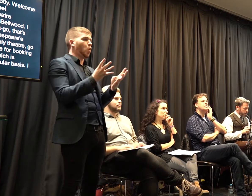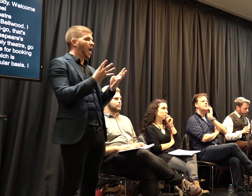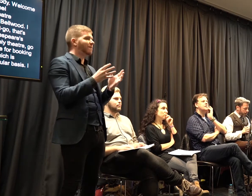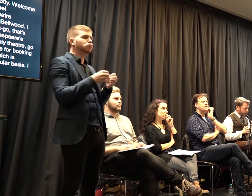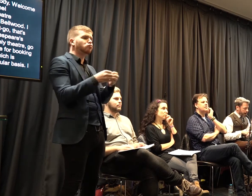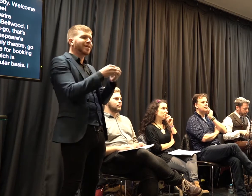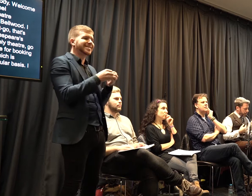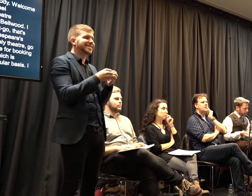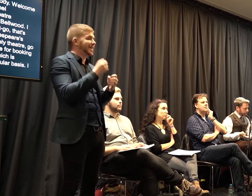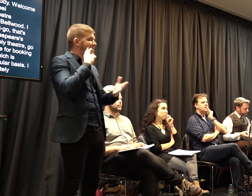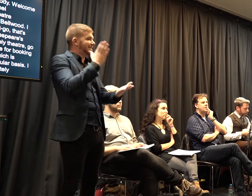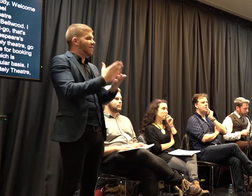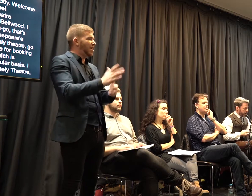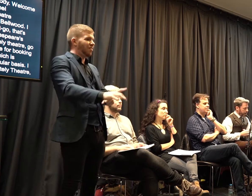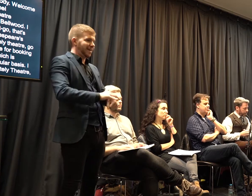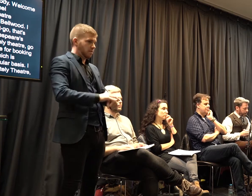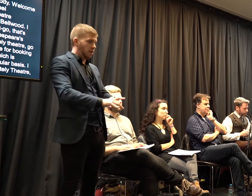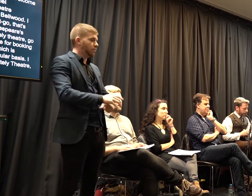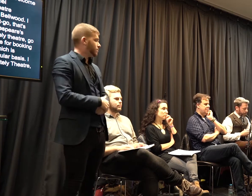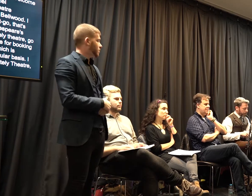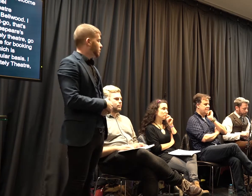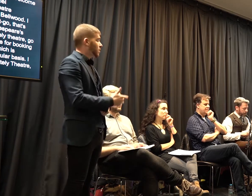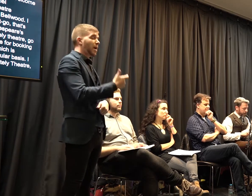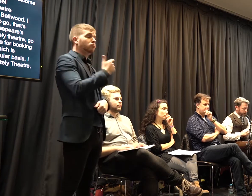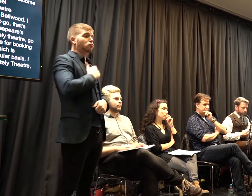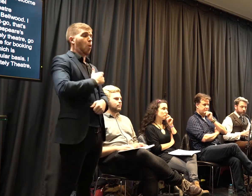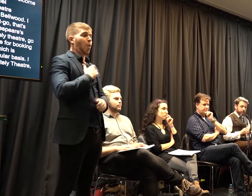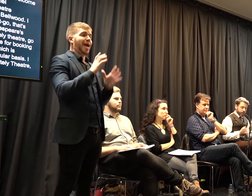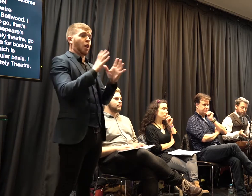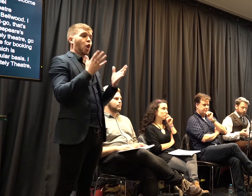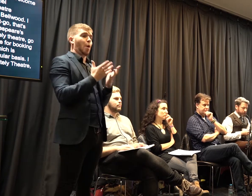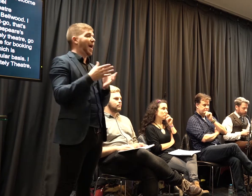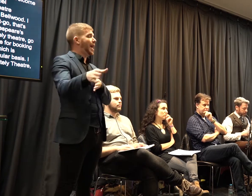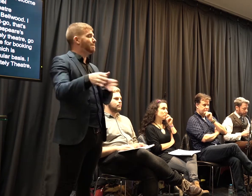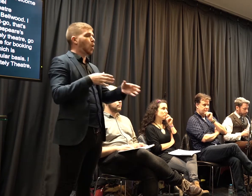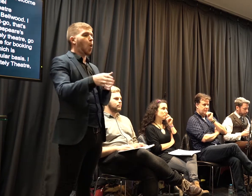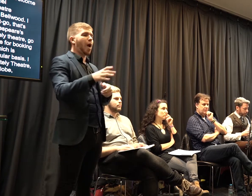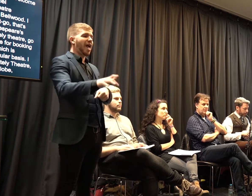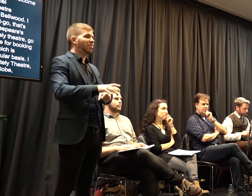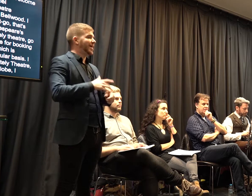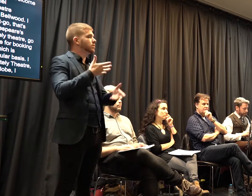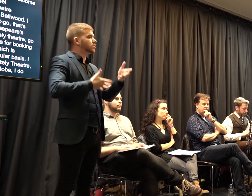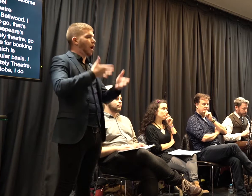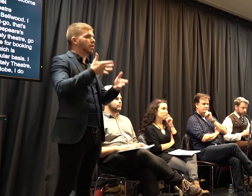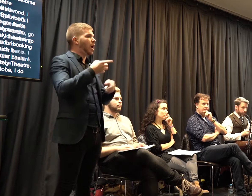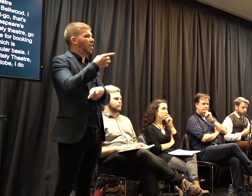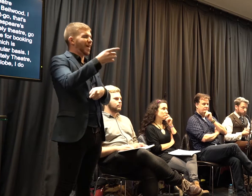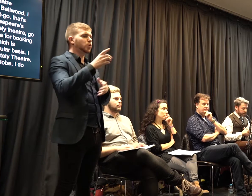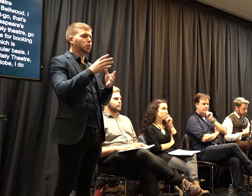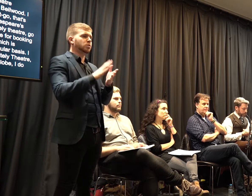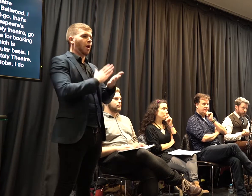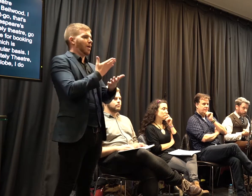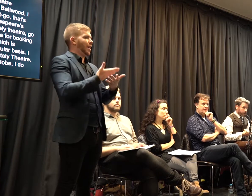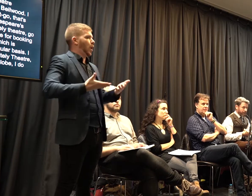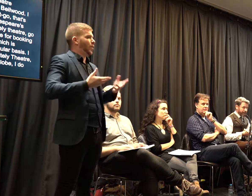SLITheatre. And as will be coming up, in my role at the Globe, I do employ Theatre Sign, which is a company who does sign language interpretation